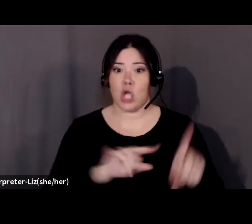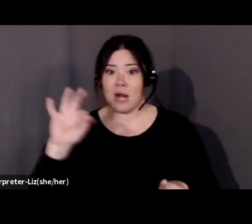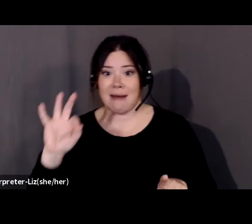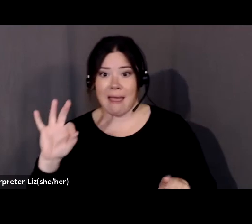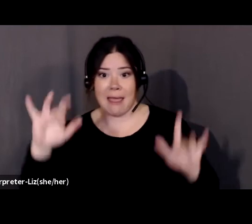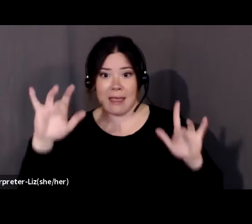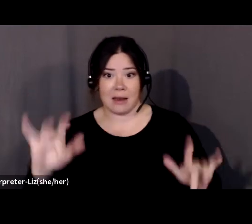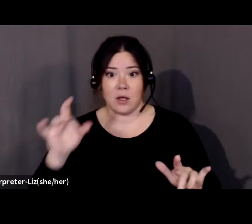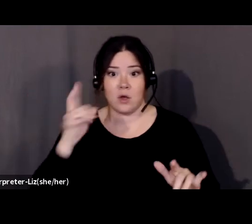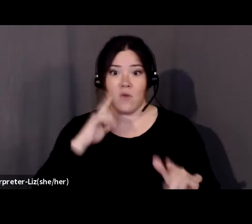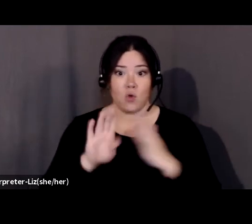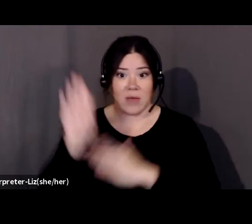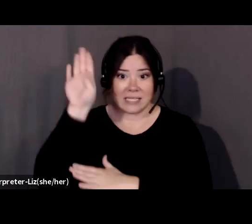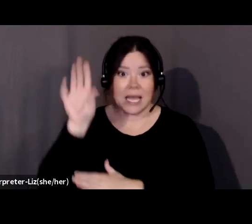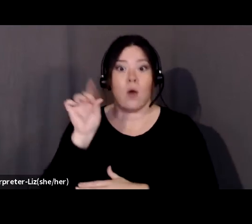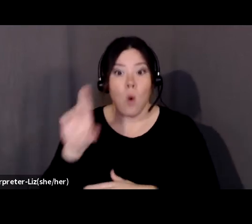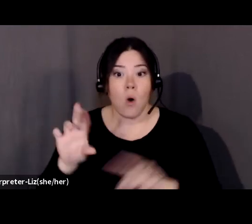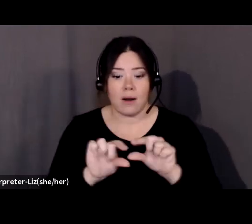raise hand option.